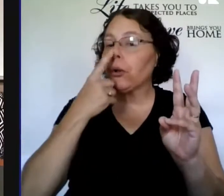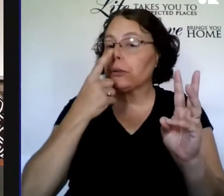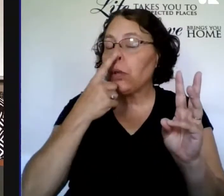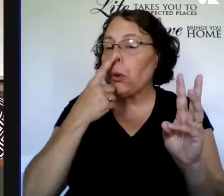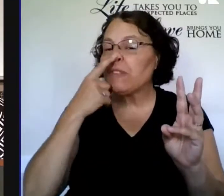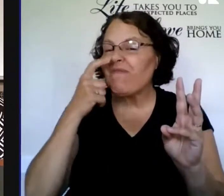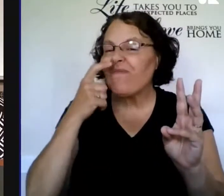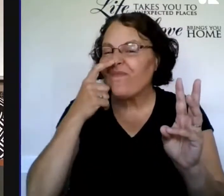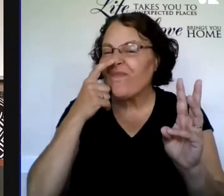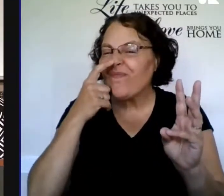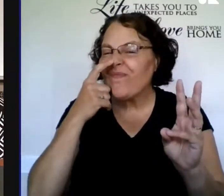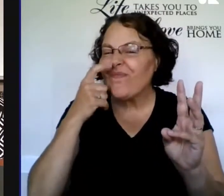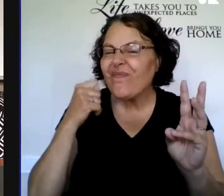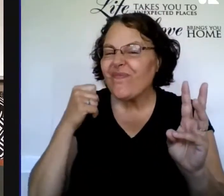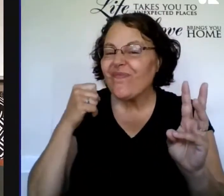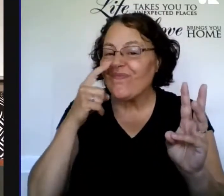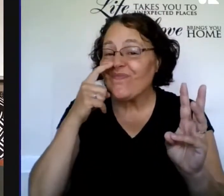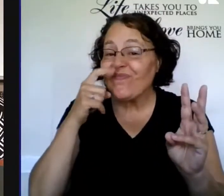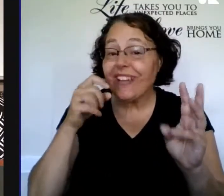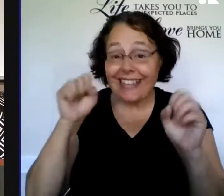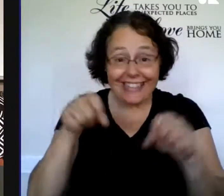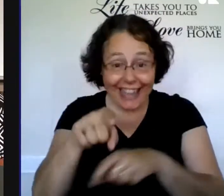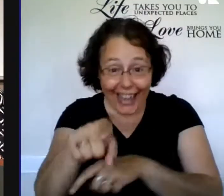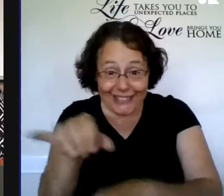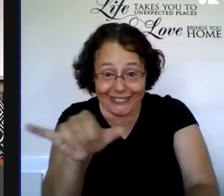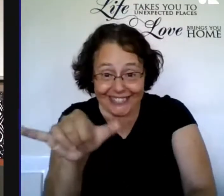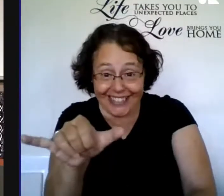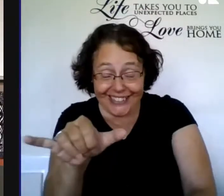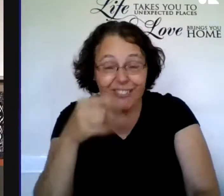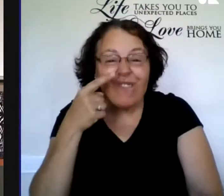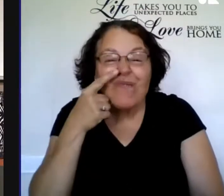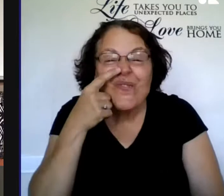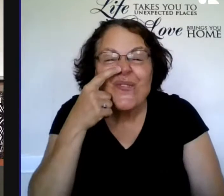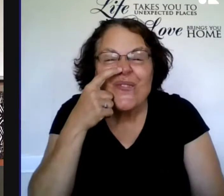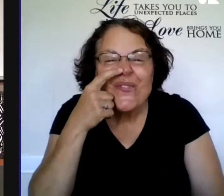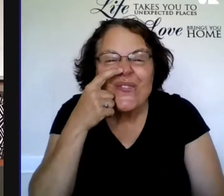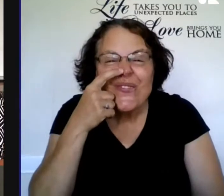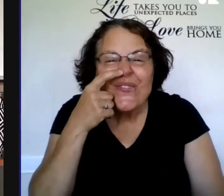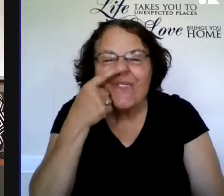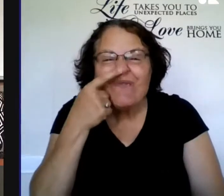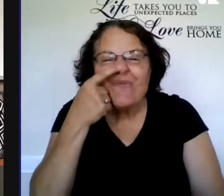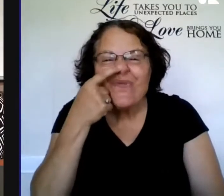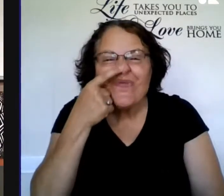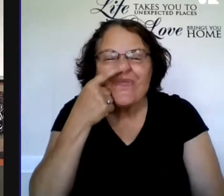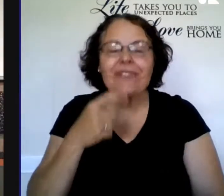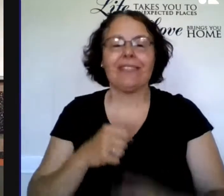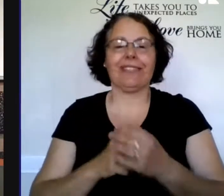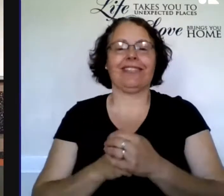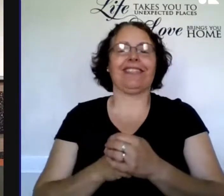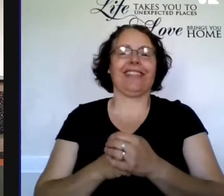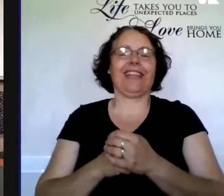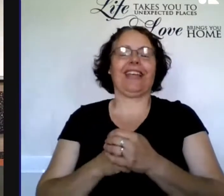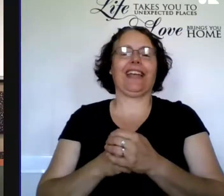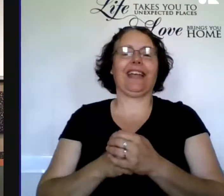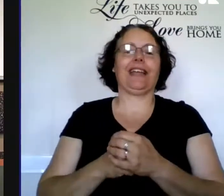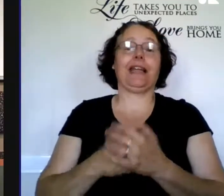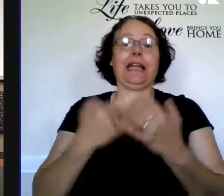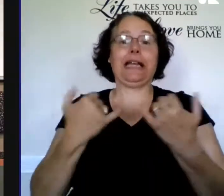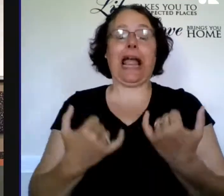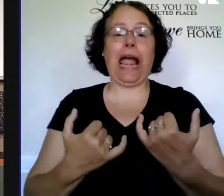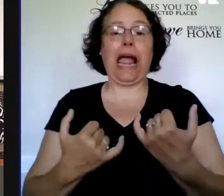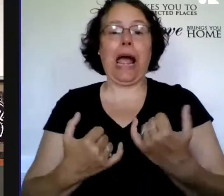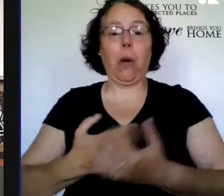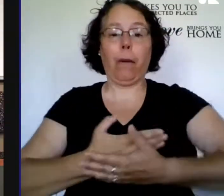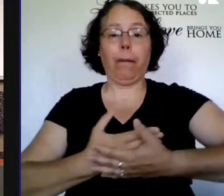you wiggle your nose? That tickles. Wiggle the baby's nose. Now